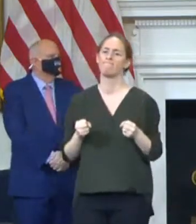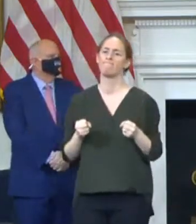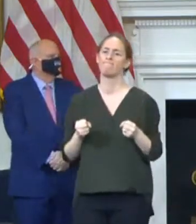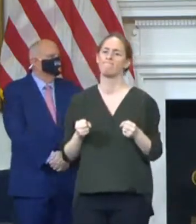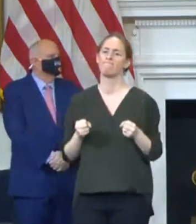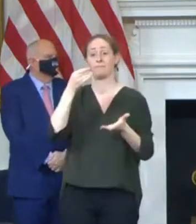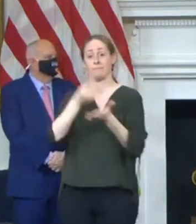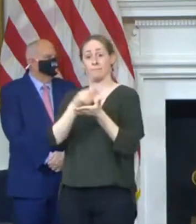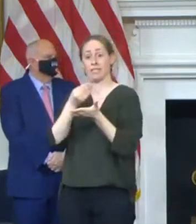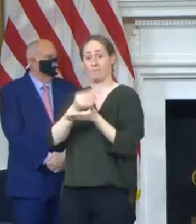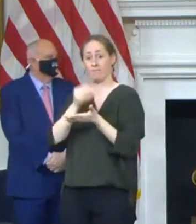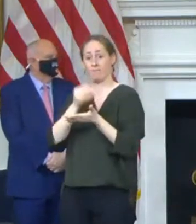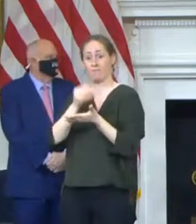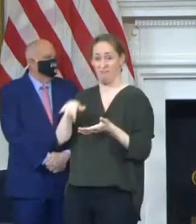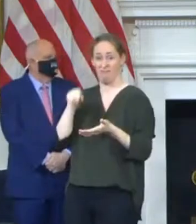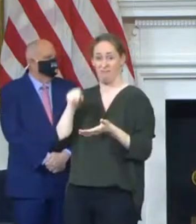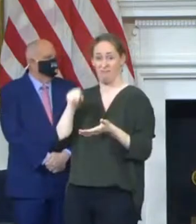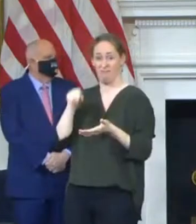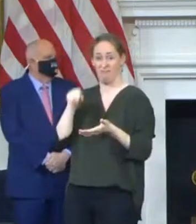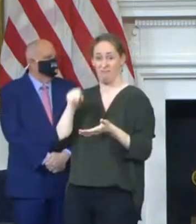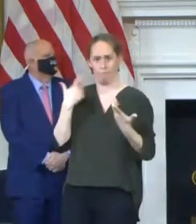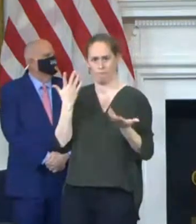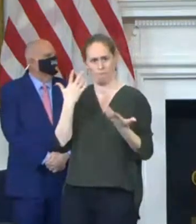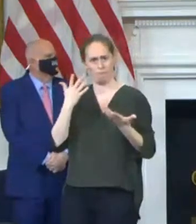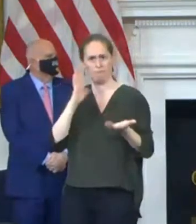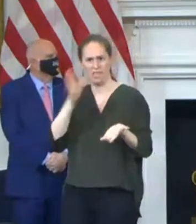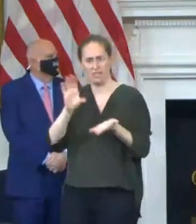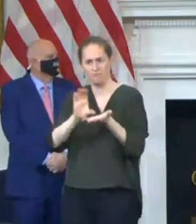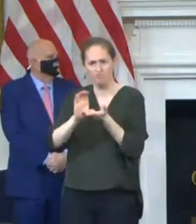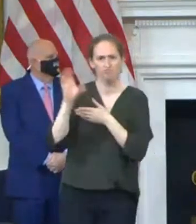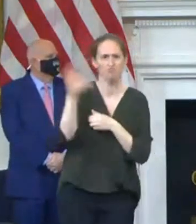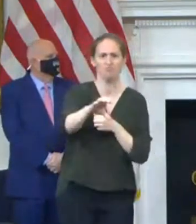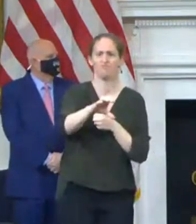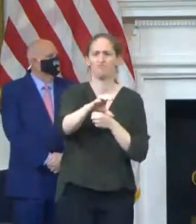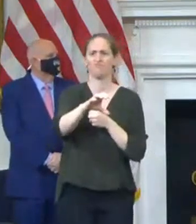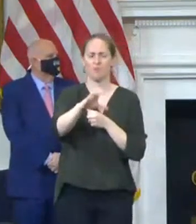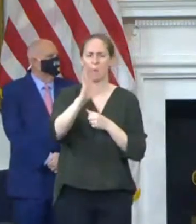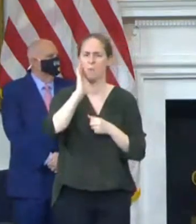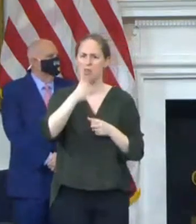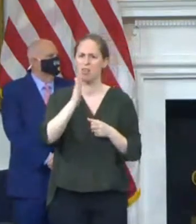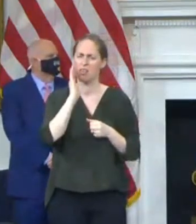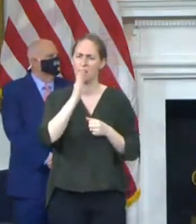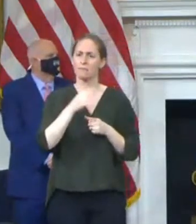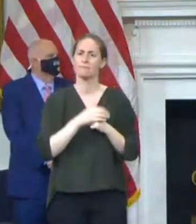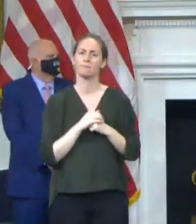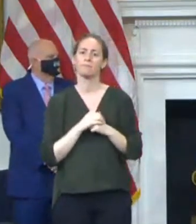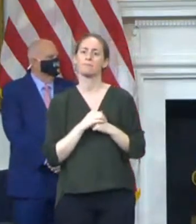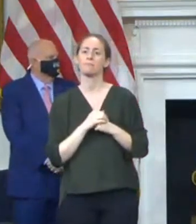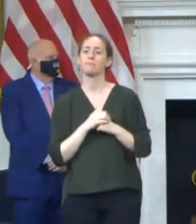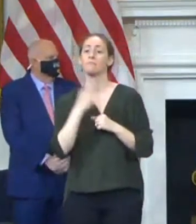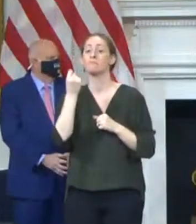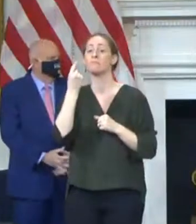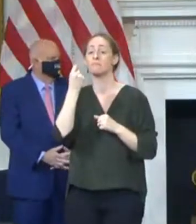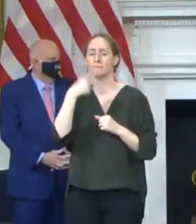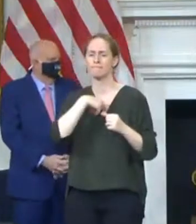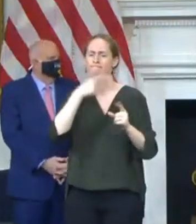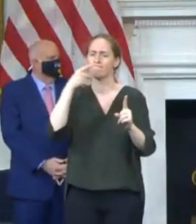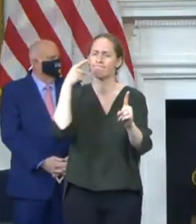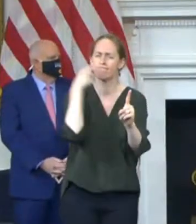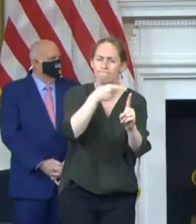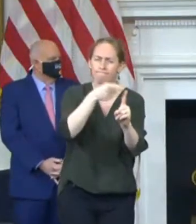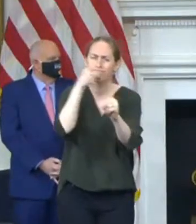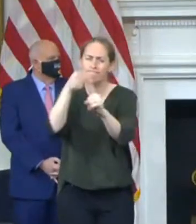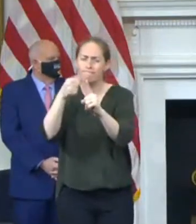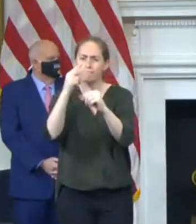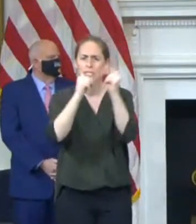the governor has dedicated to this project will be very targetedly. We are working, as he